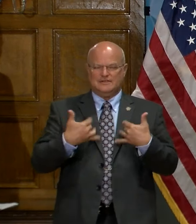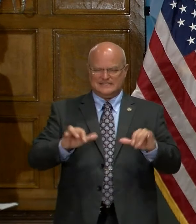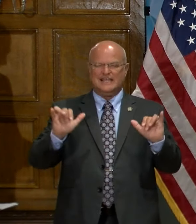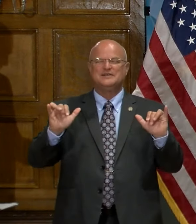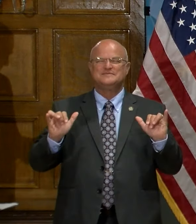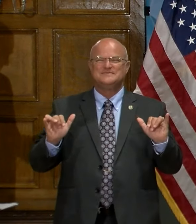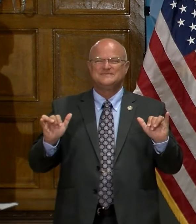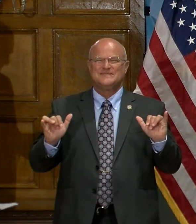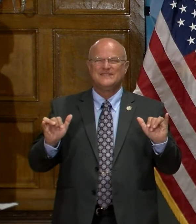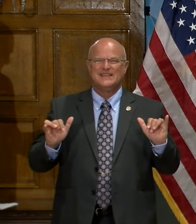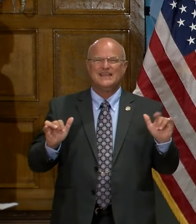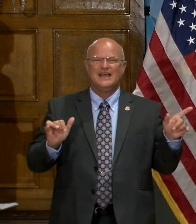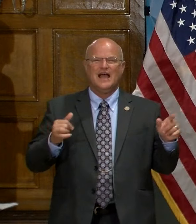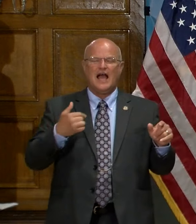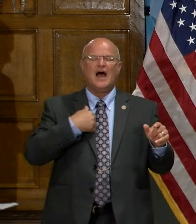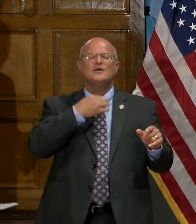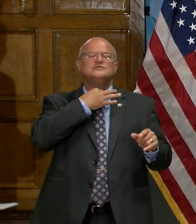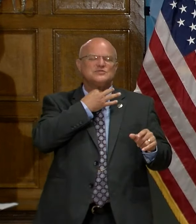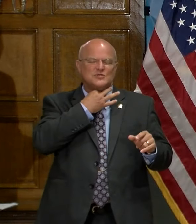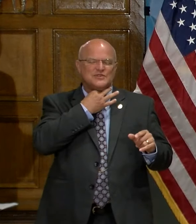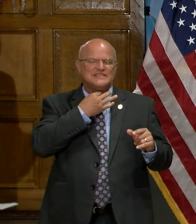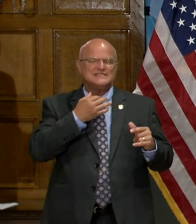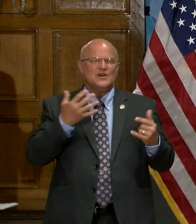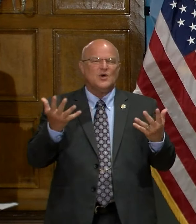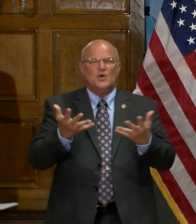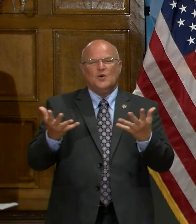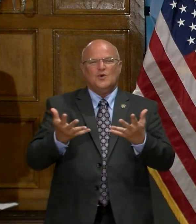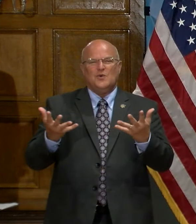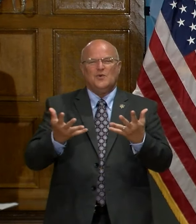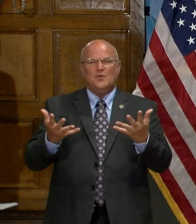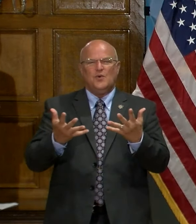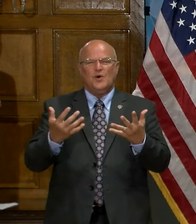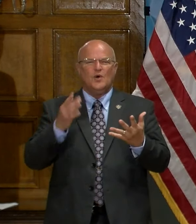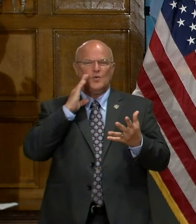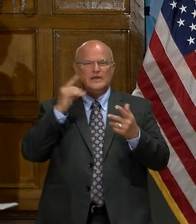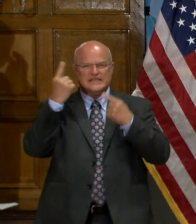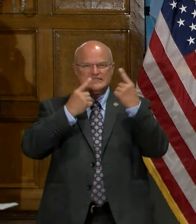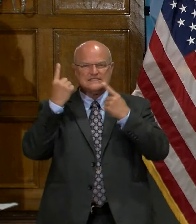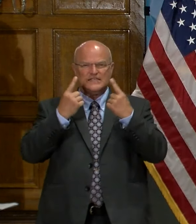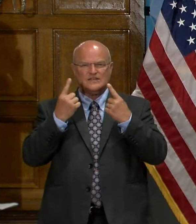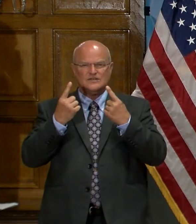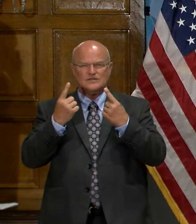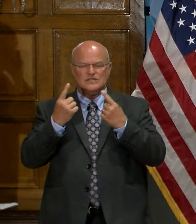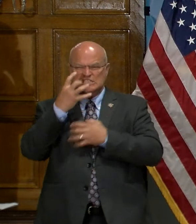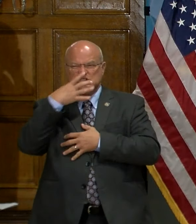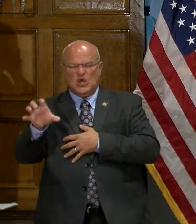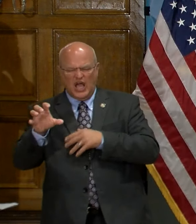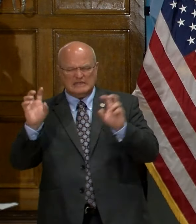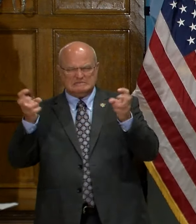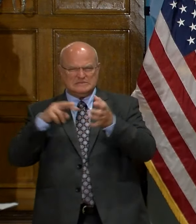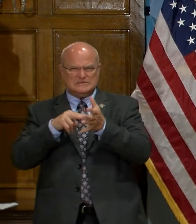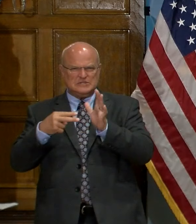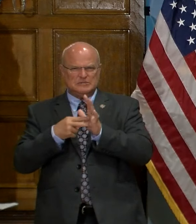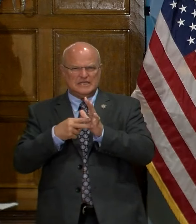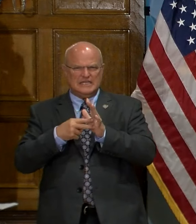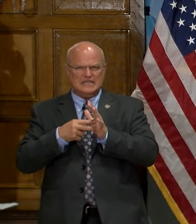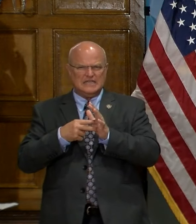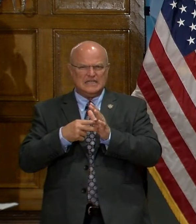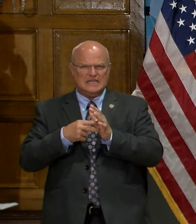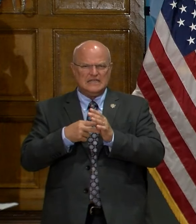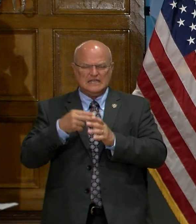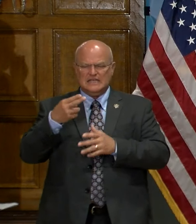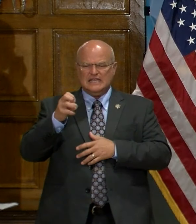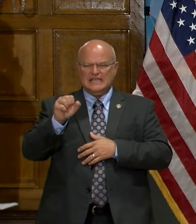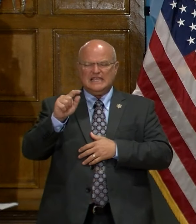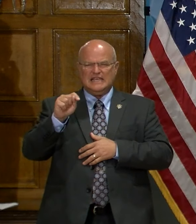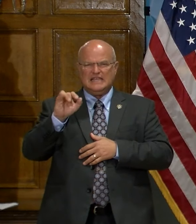still. But I was curious too as to what are we going to consider as too hot? What are some of those factors that we're looking at? Is it heat